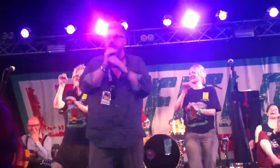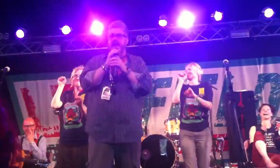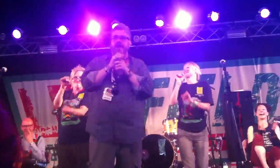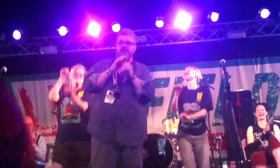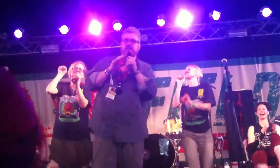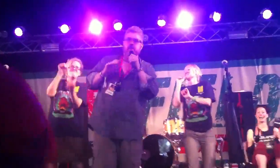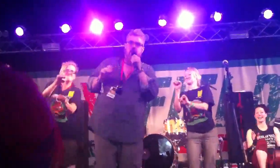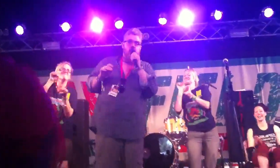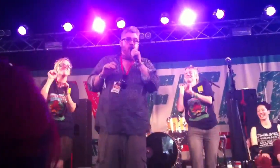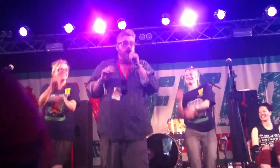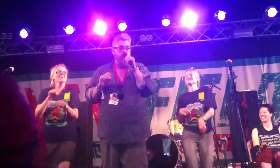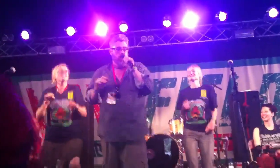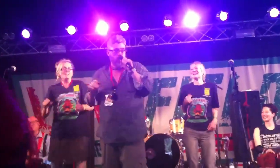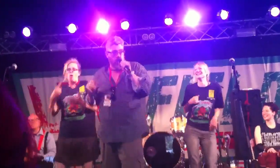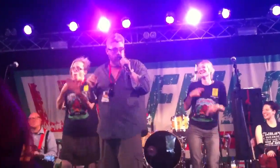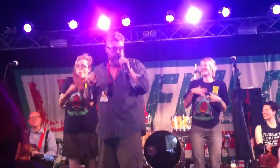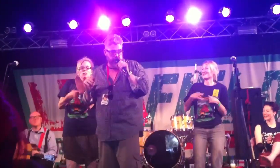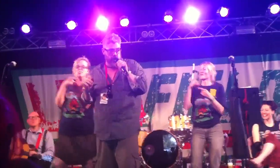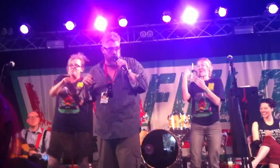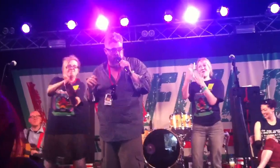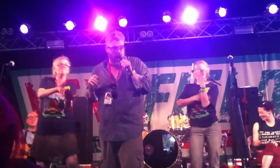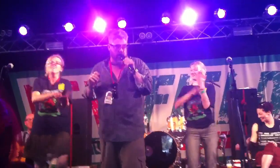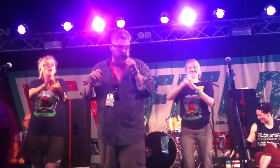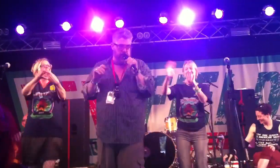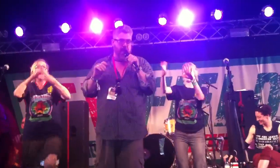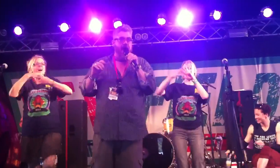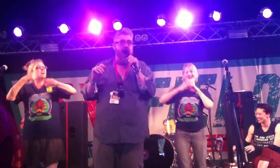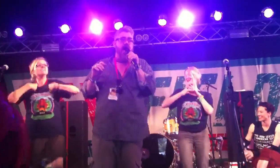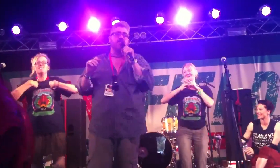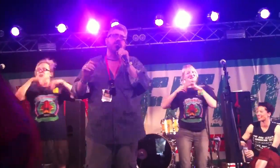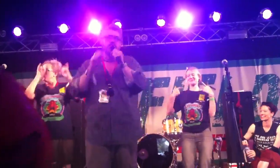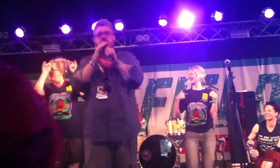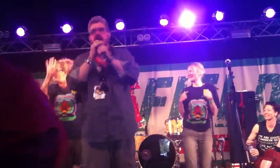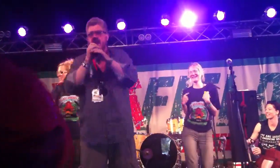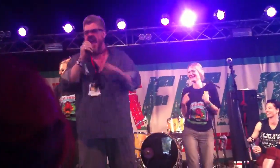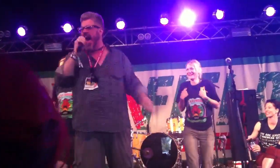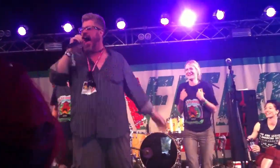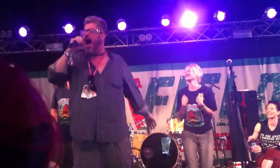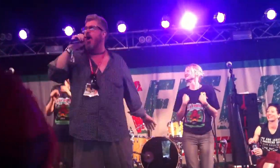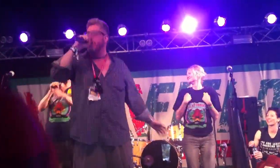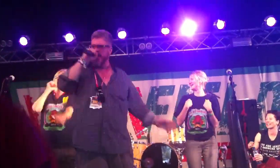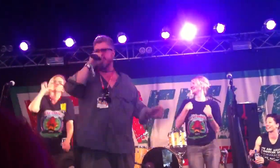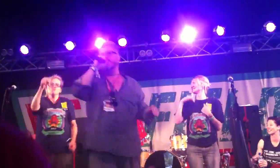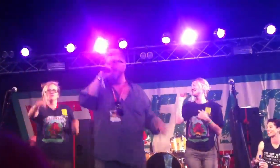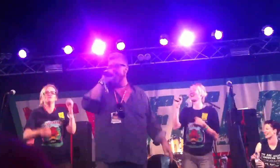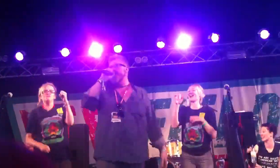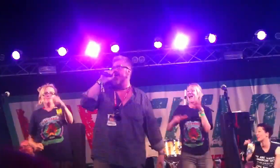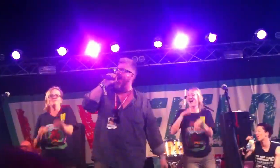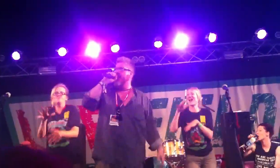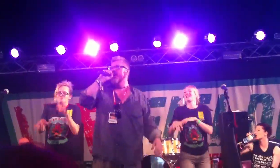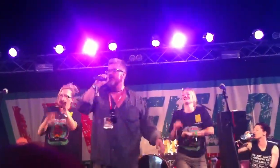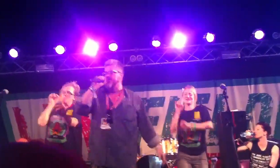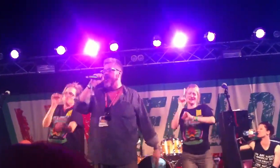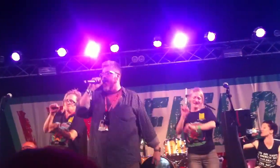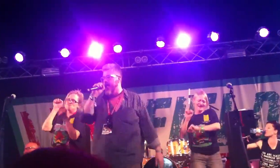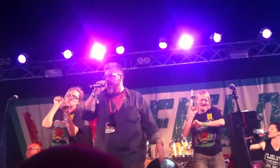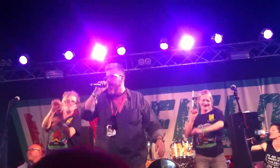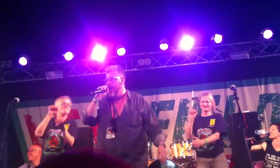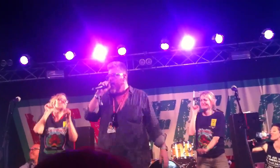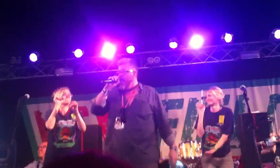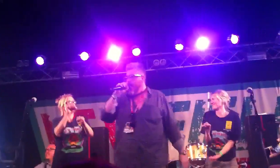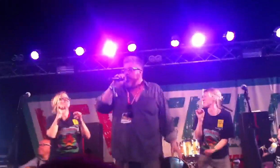Bestiality. Your laws do not apply to me. Ow!